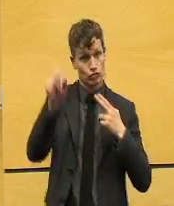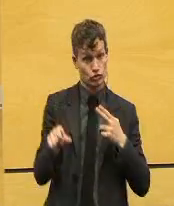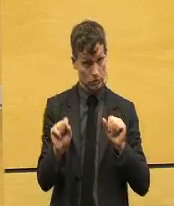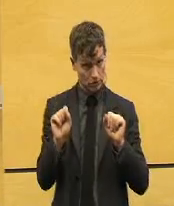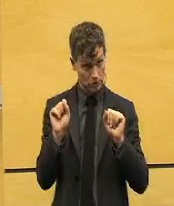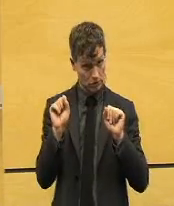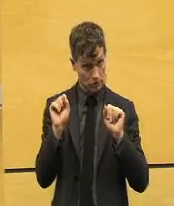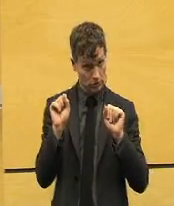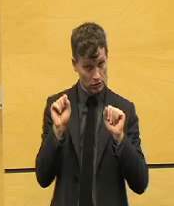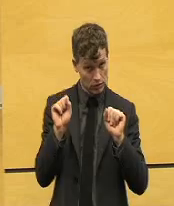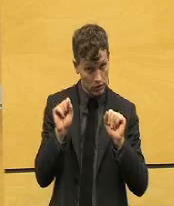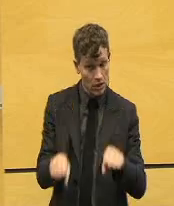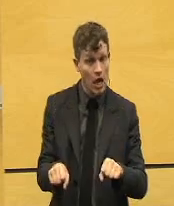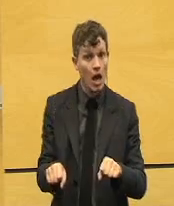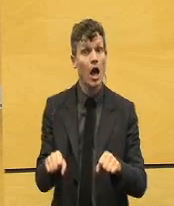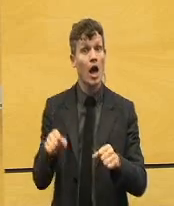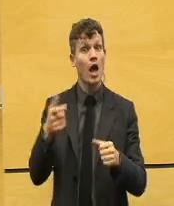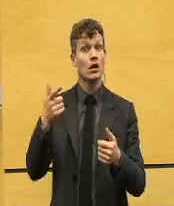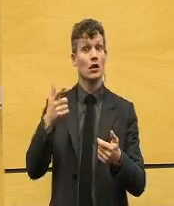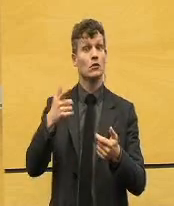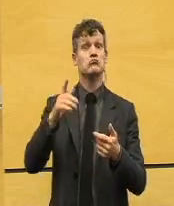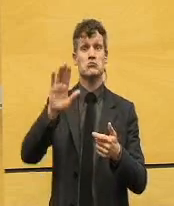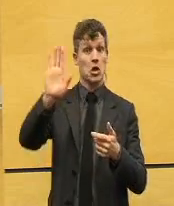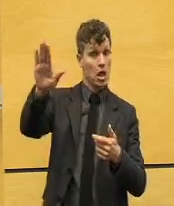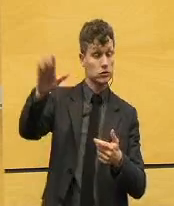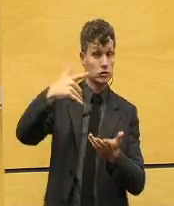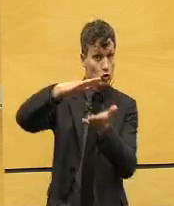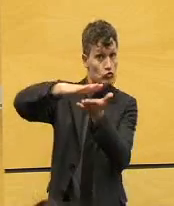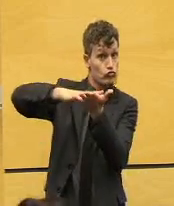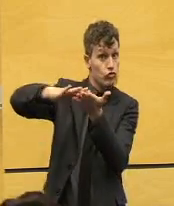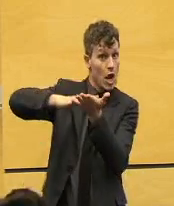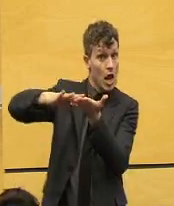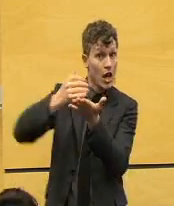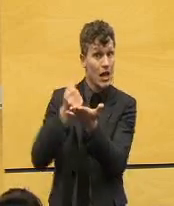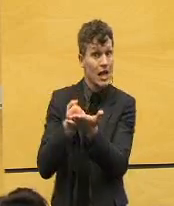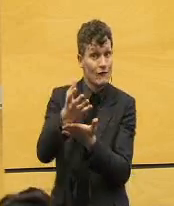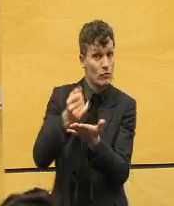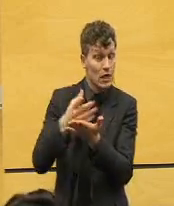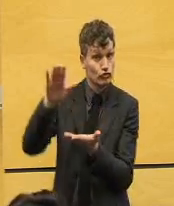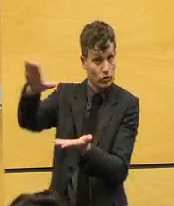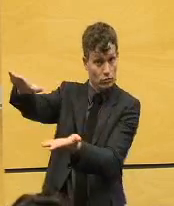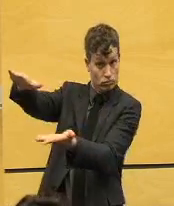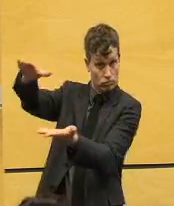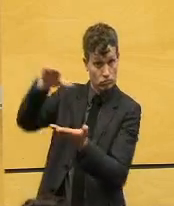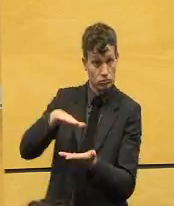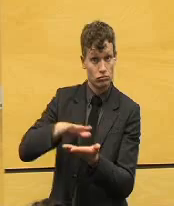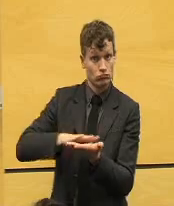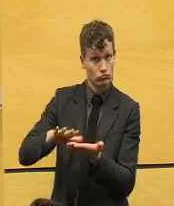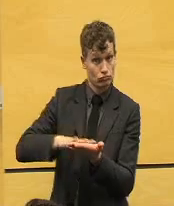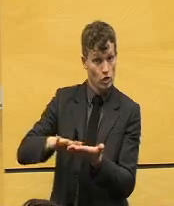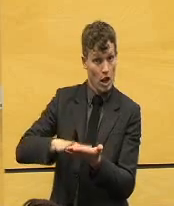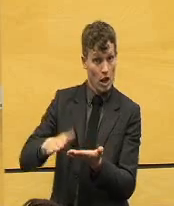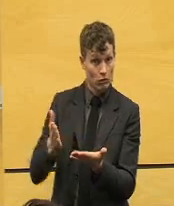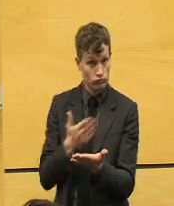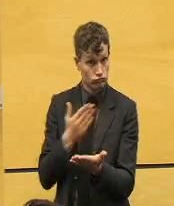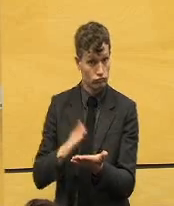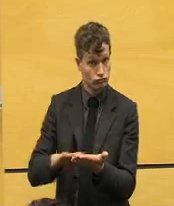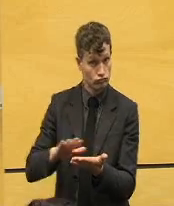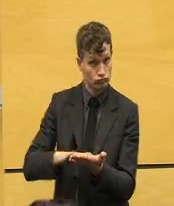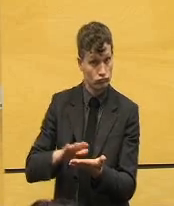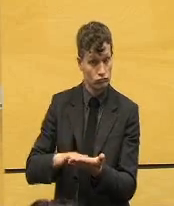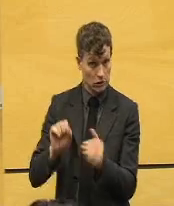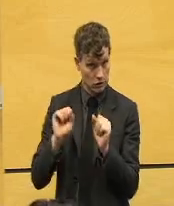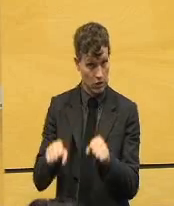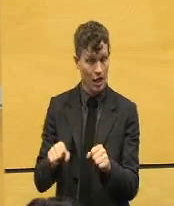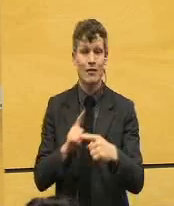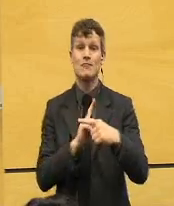documentation in court in Braille print? Once again, tip of the hat to my friend Bontian. And what is the provision of sign